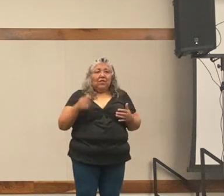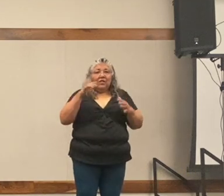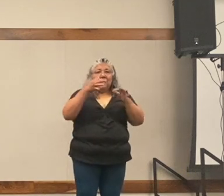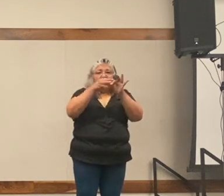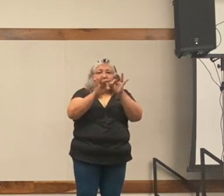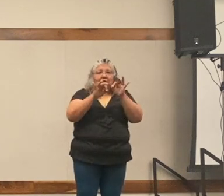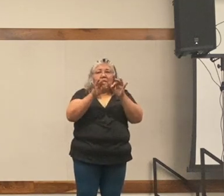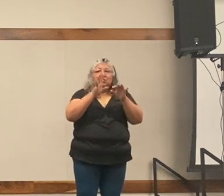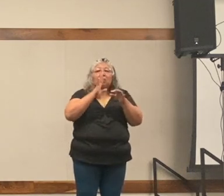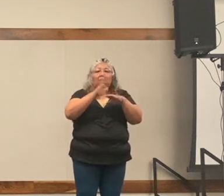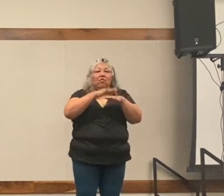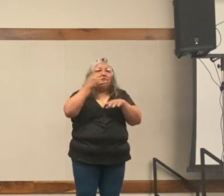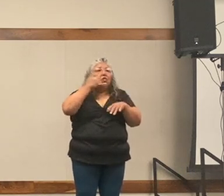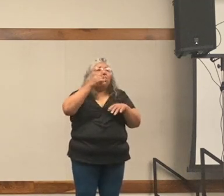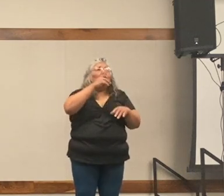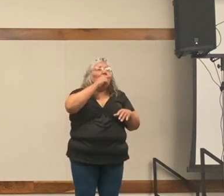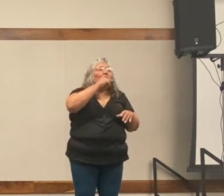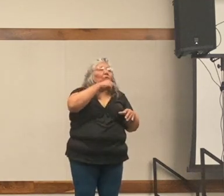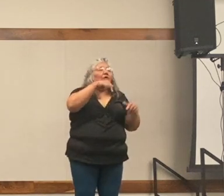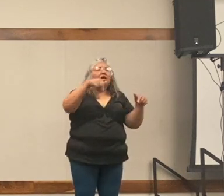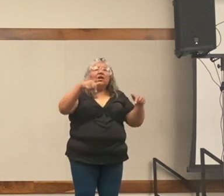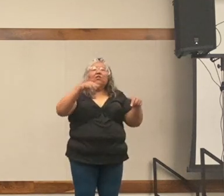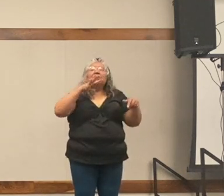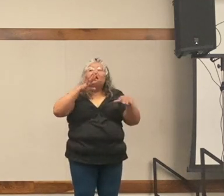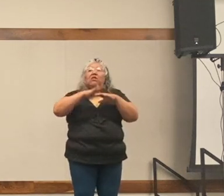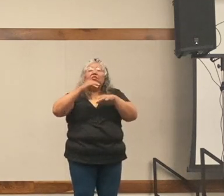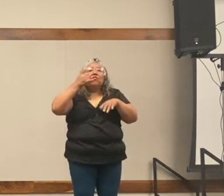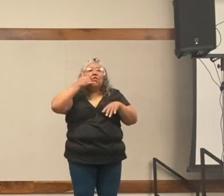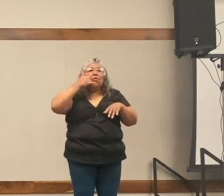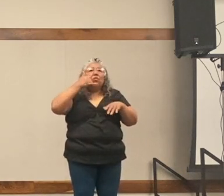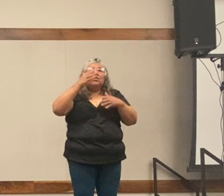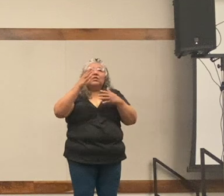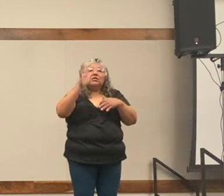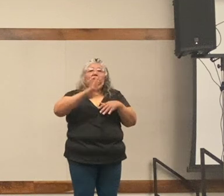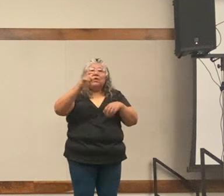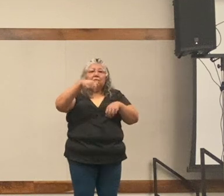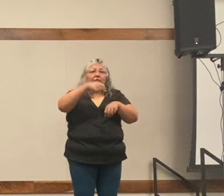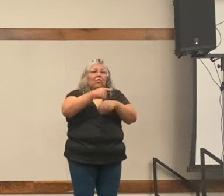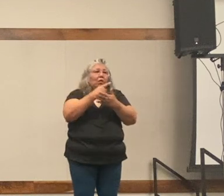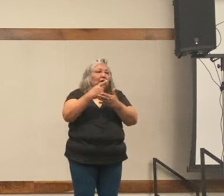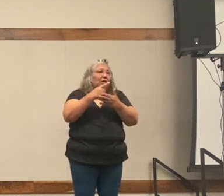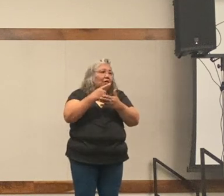as talking on the phone. How many of you here have talked on the phone sometime this week?